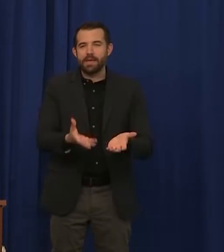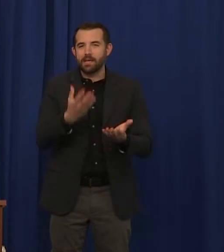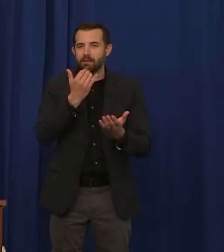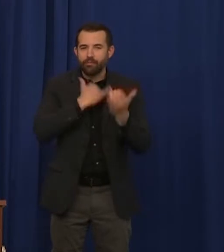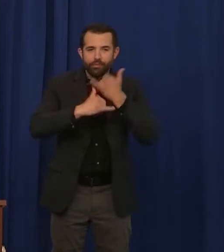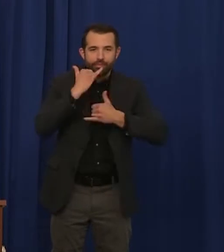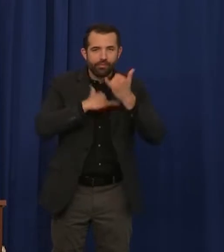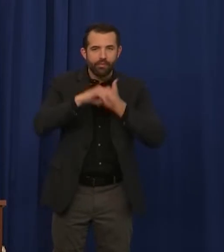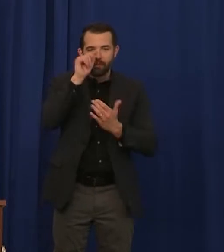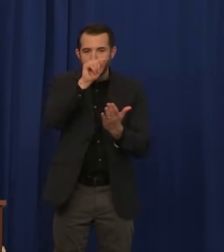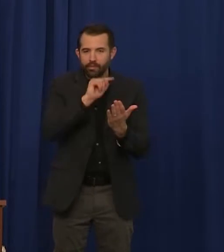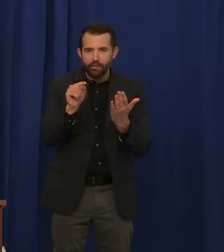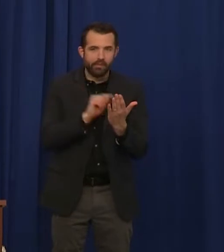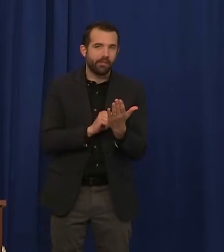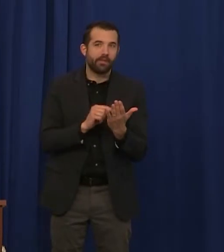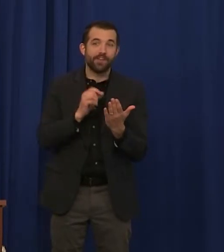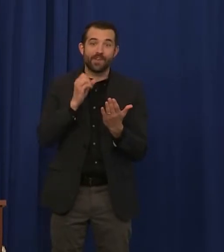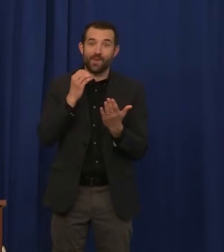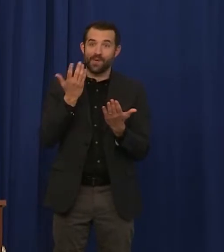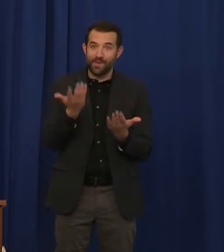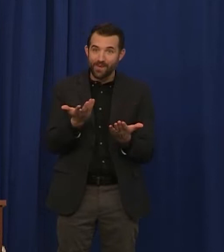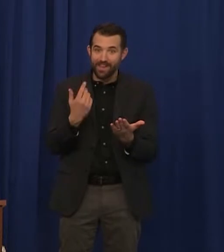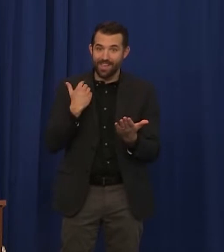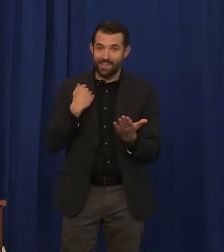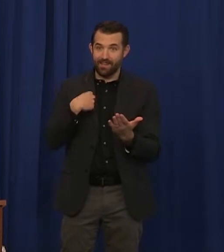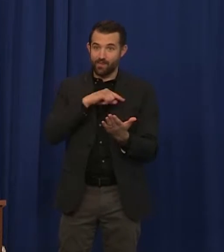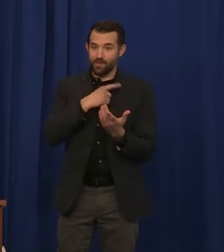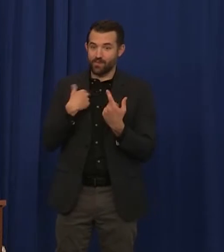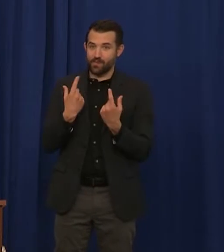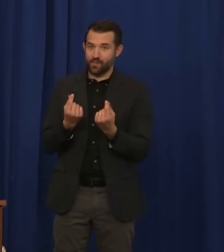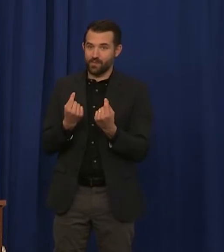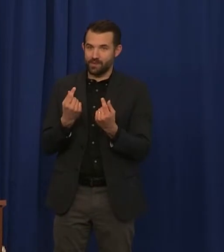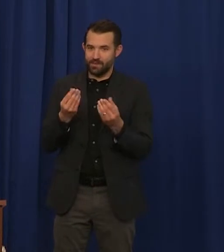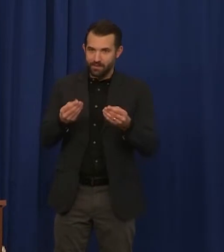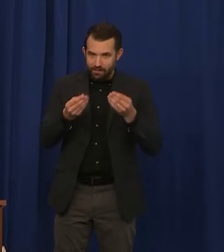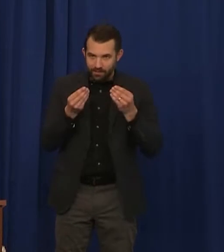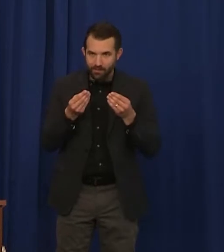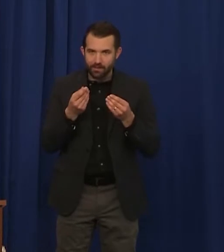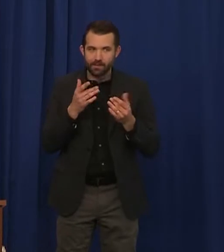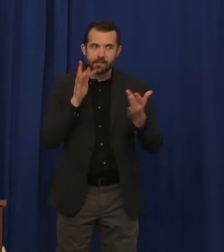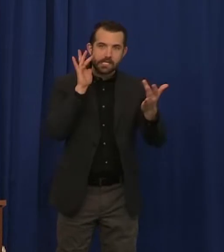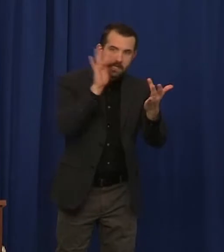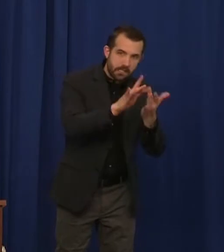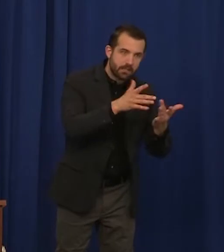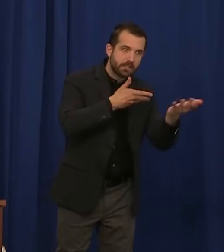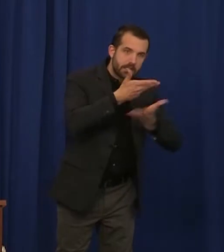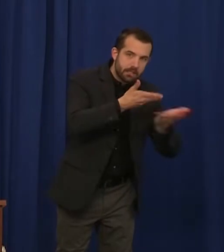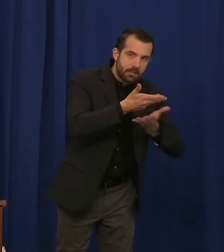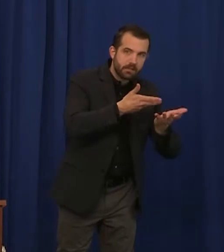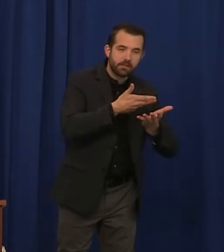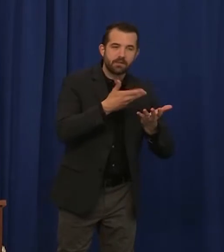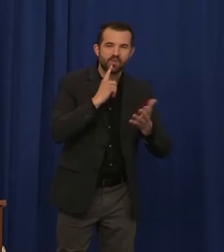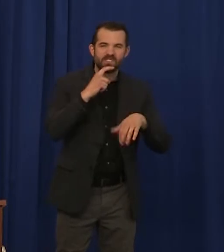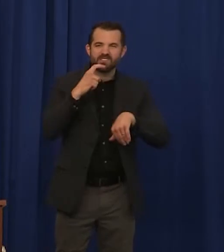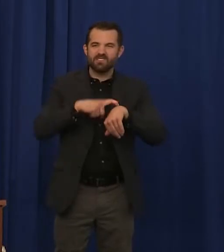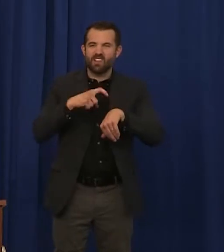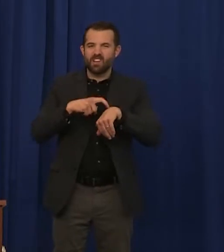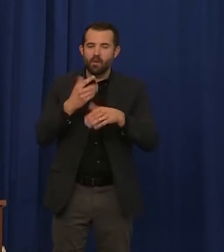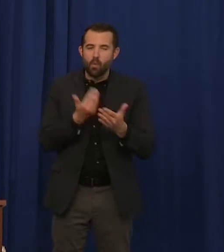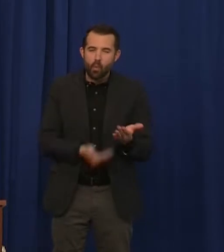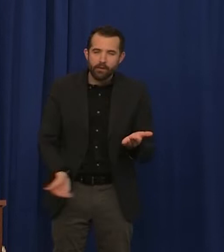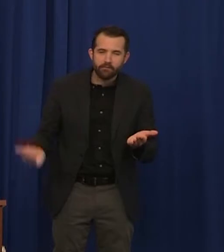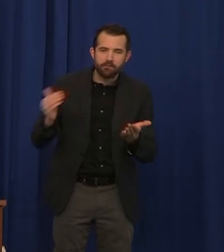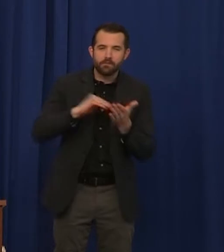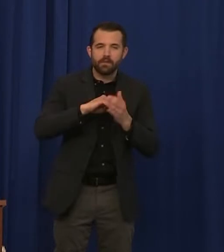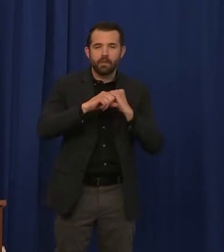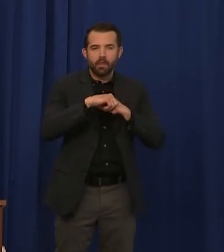intervention by people in unemployment insurance. We are hoping that we will avoid much of that as we roll out